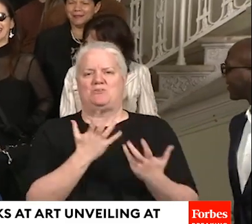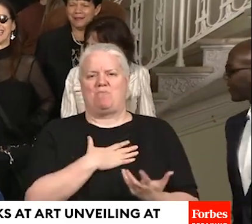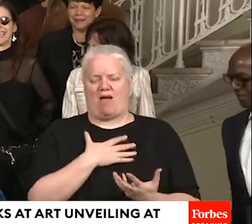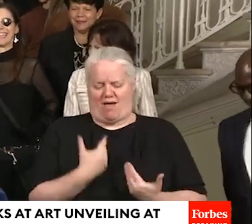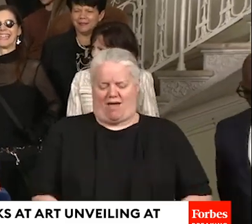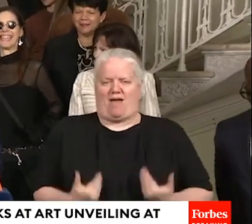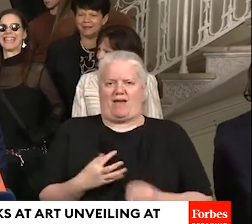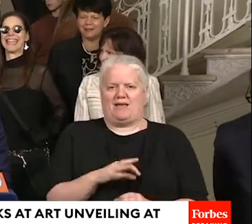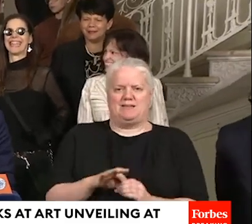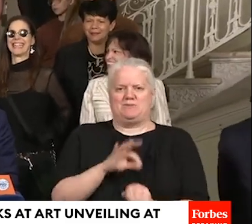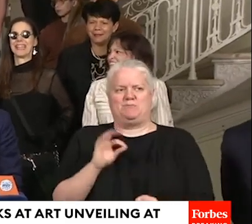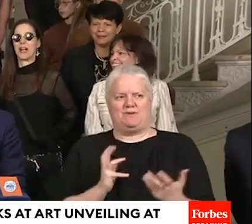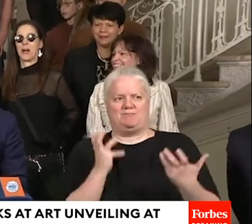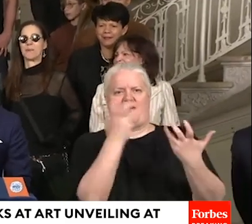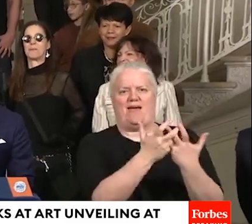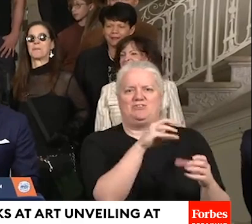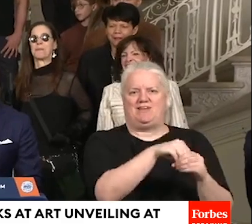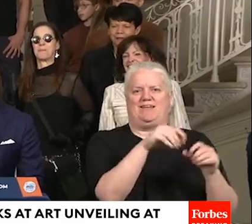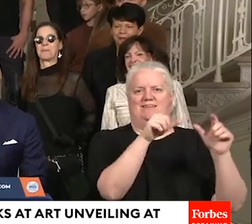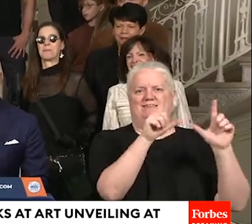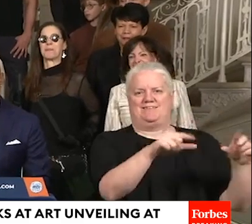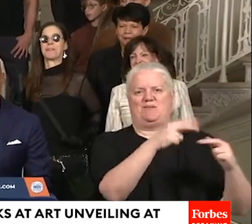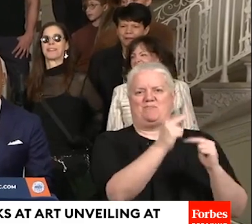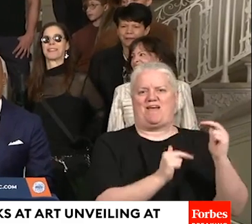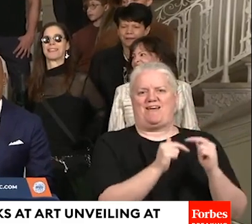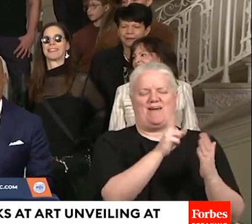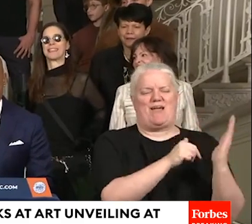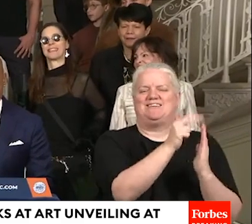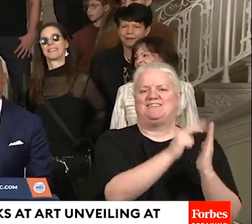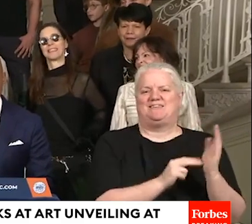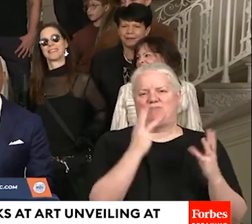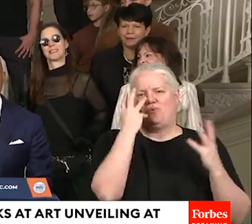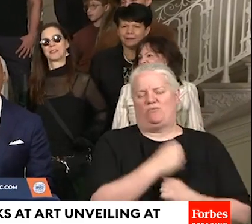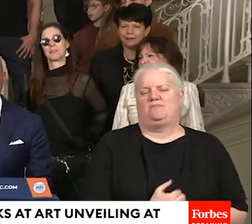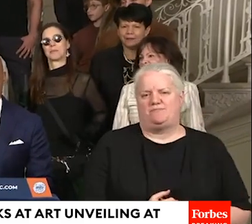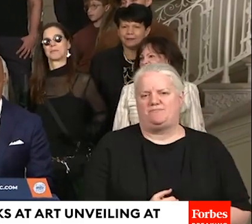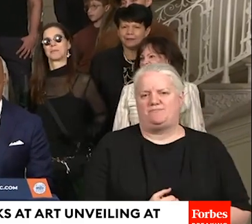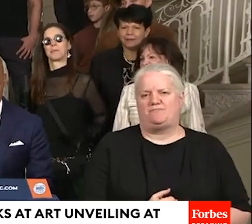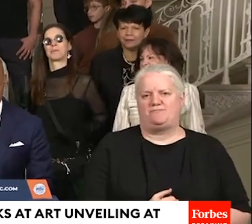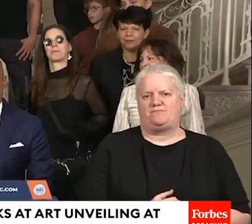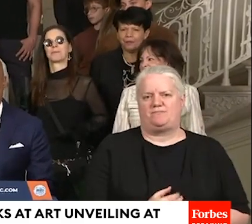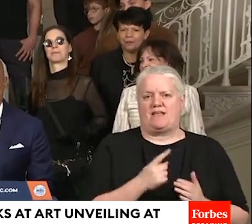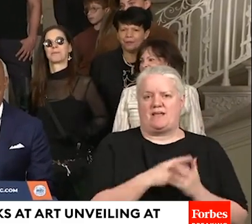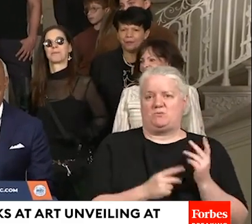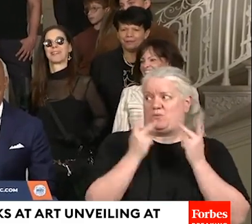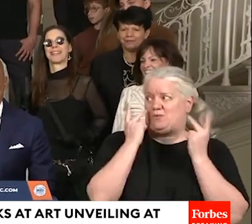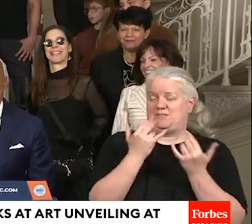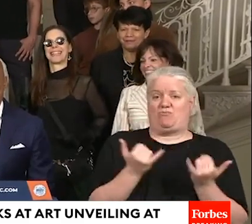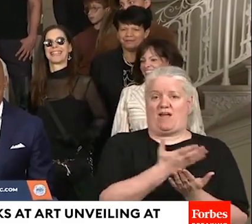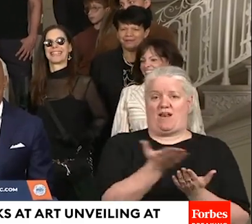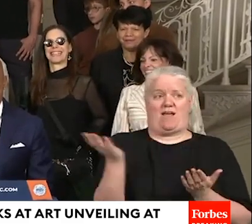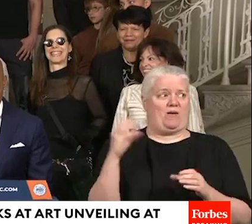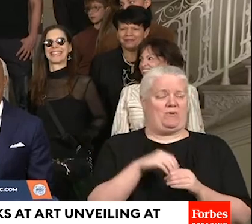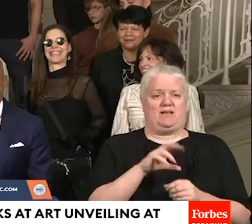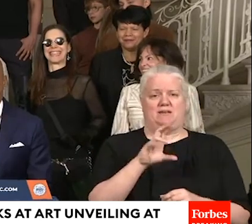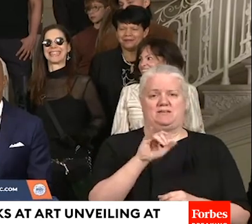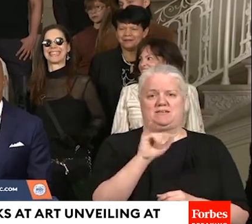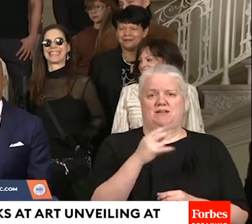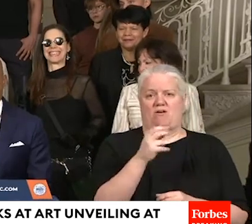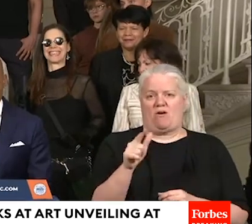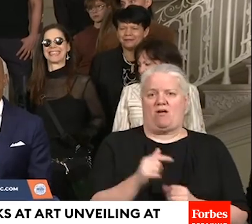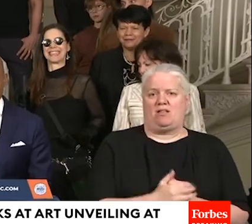clearly what we see in the paintings that are here displayed in City Hall. Roy